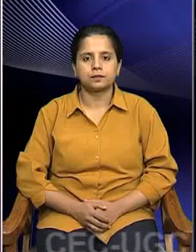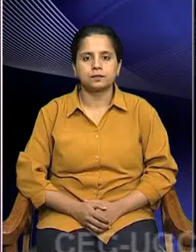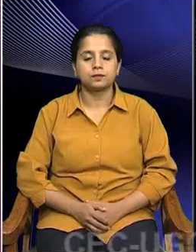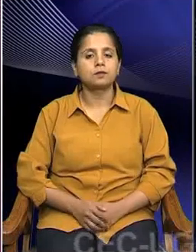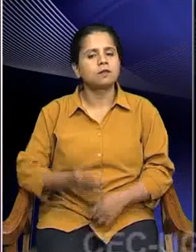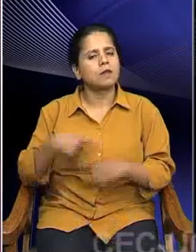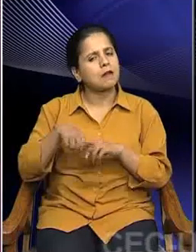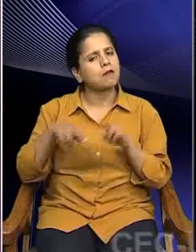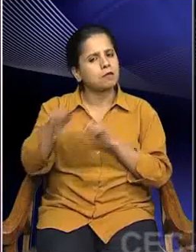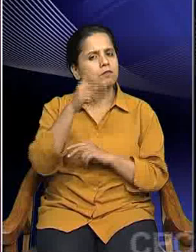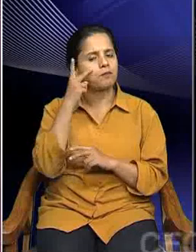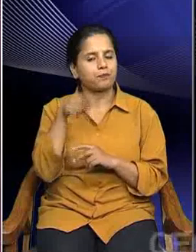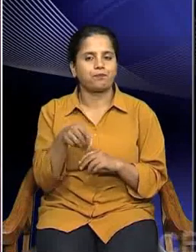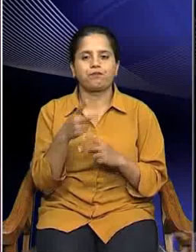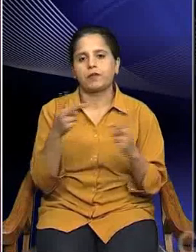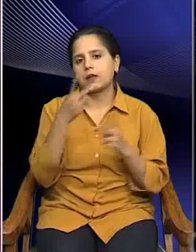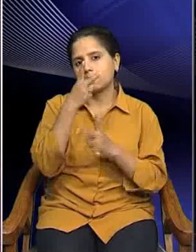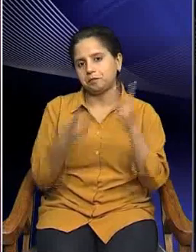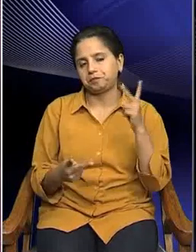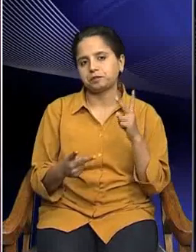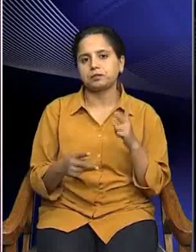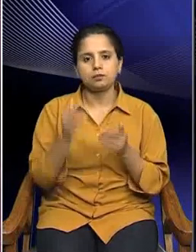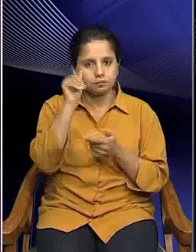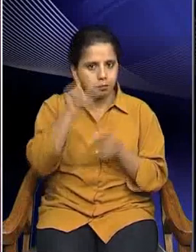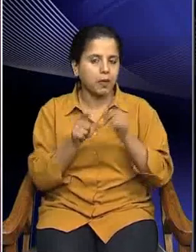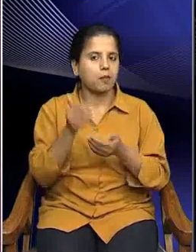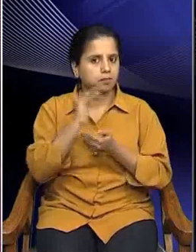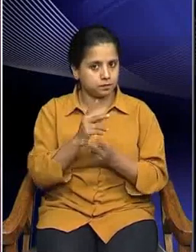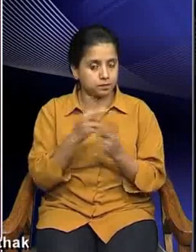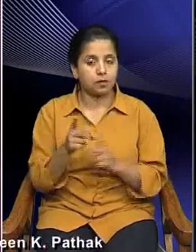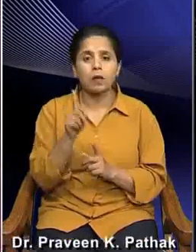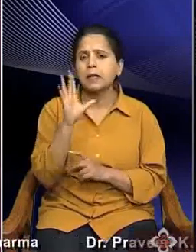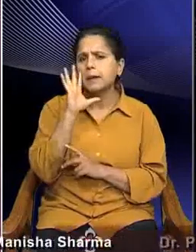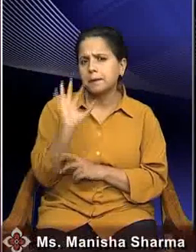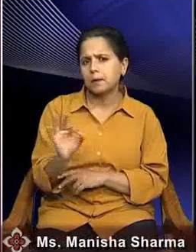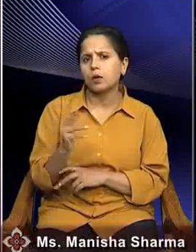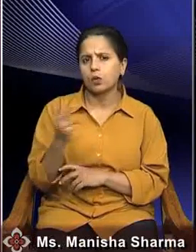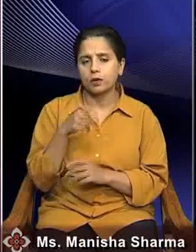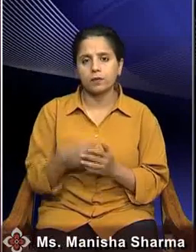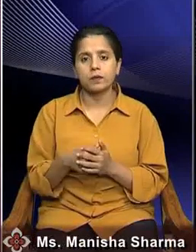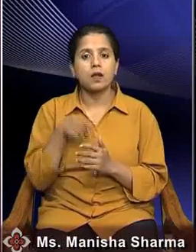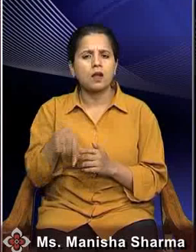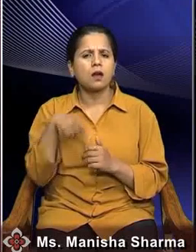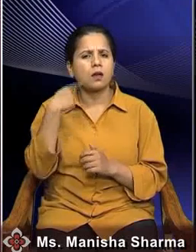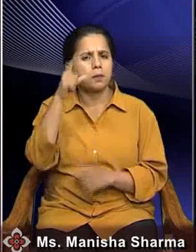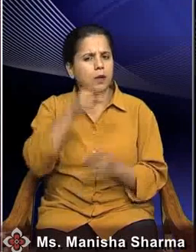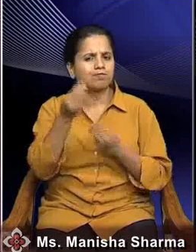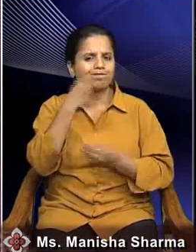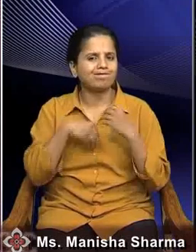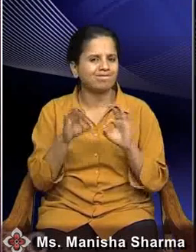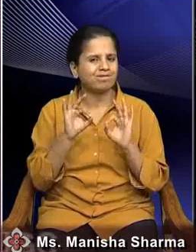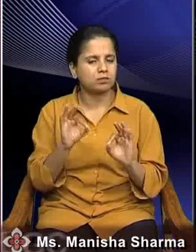Now, if you look at the different elements of human fertility, one of the important element is the extent of poor nutrition, which is